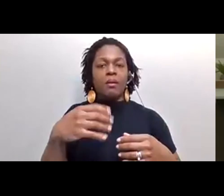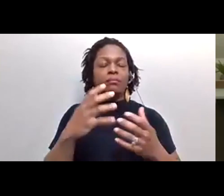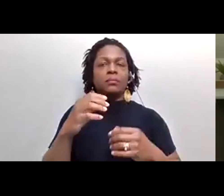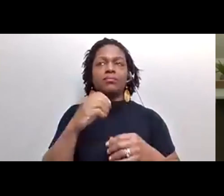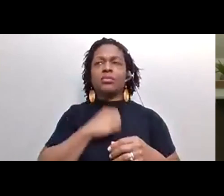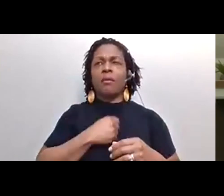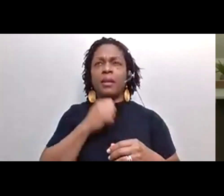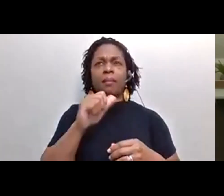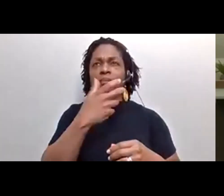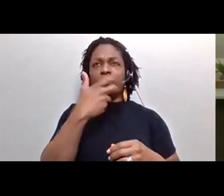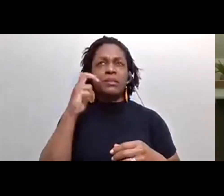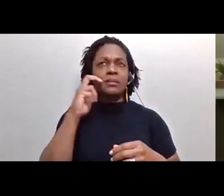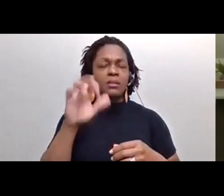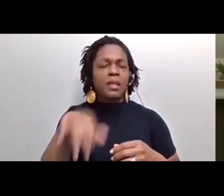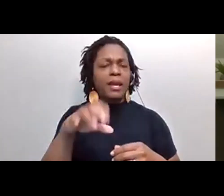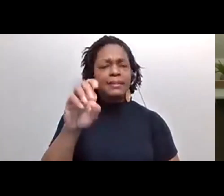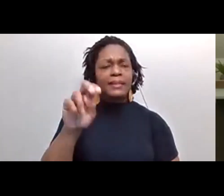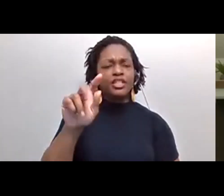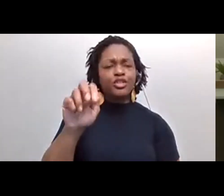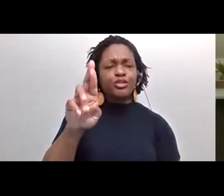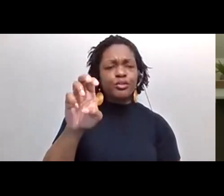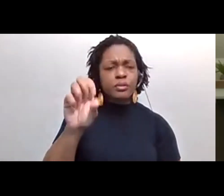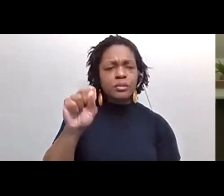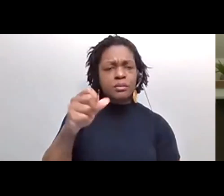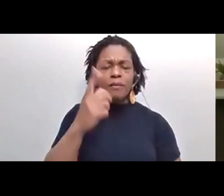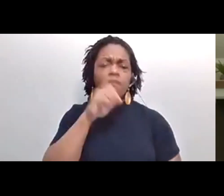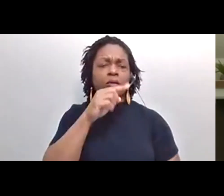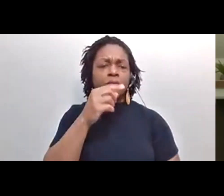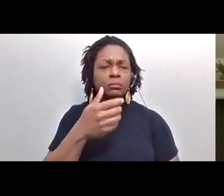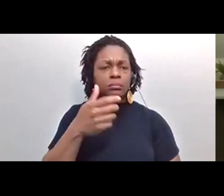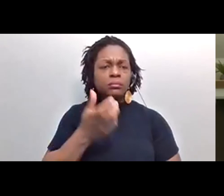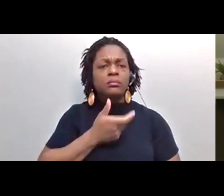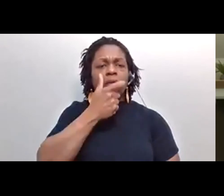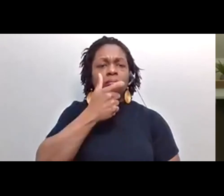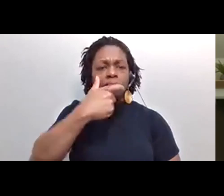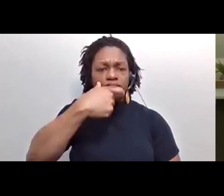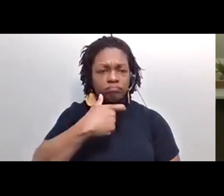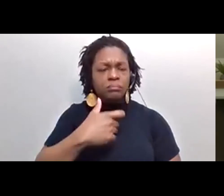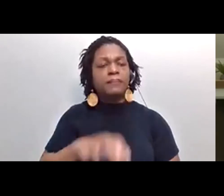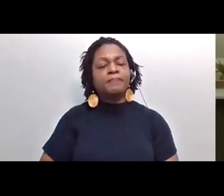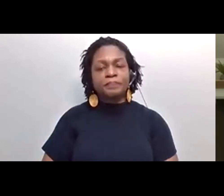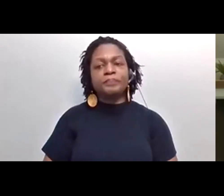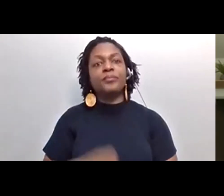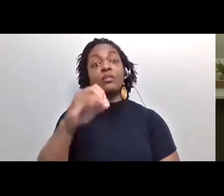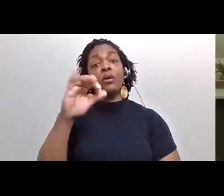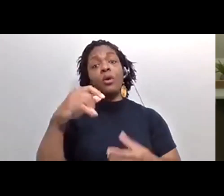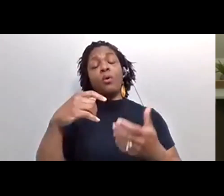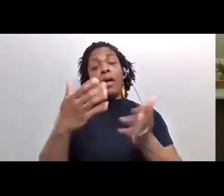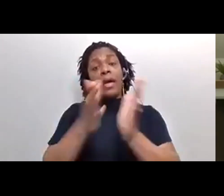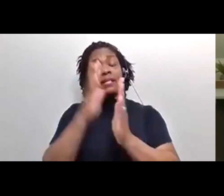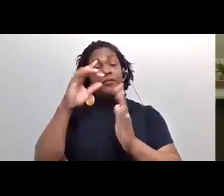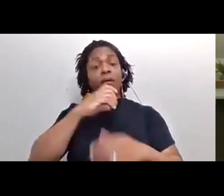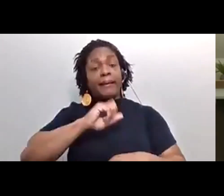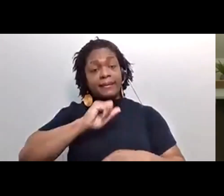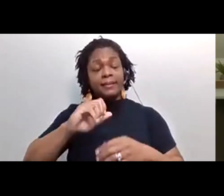those residing in home and community-based settings, as well as ICFDD facilities. But at the last minute, when